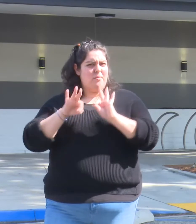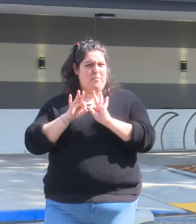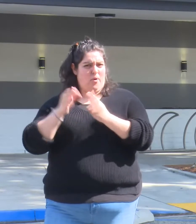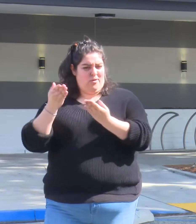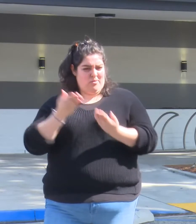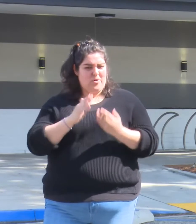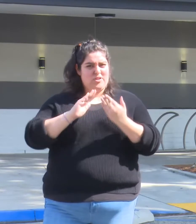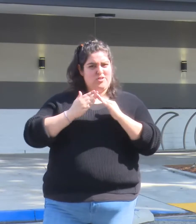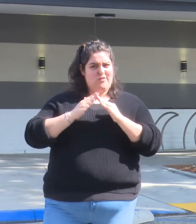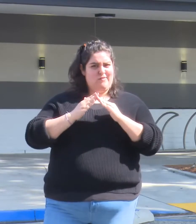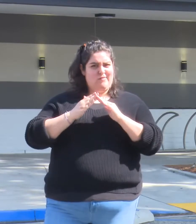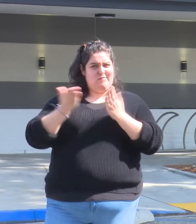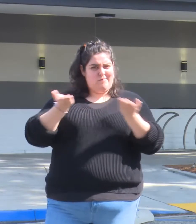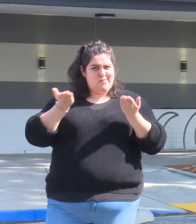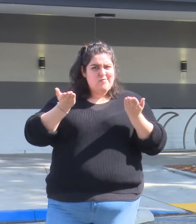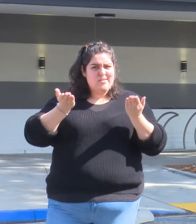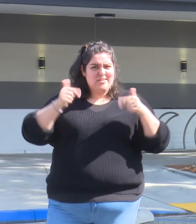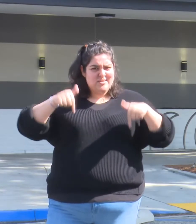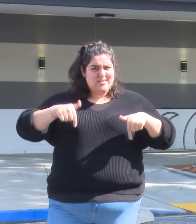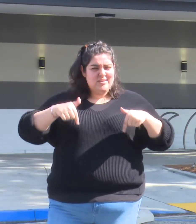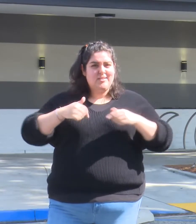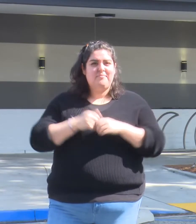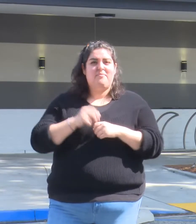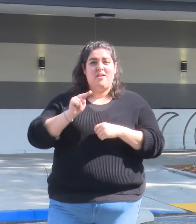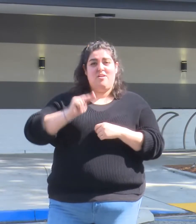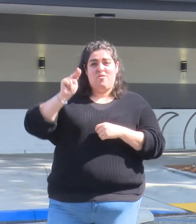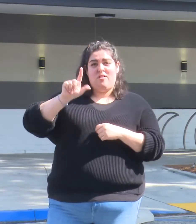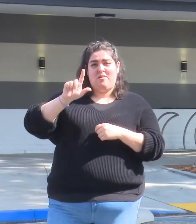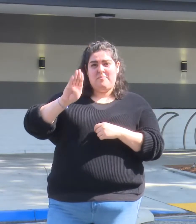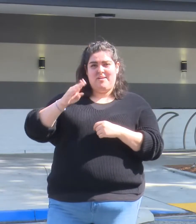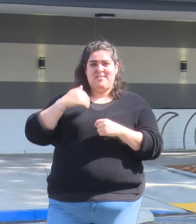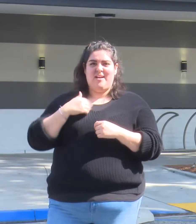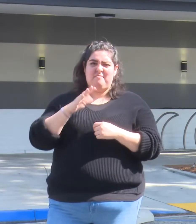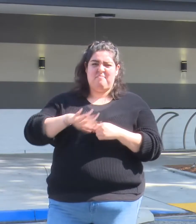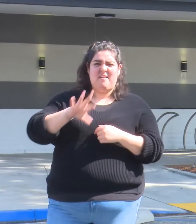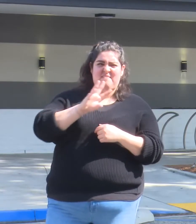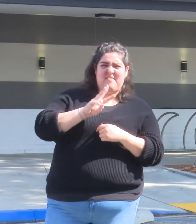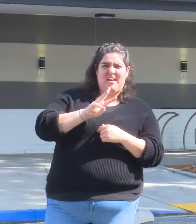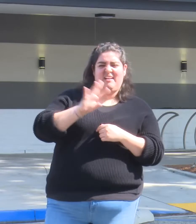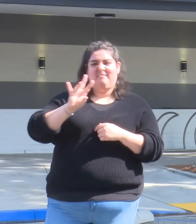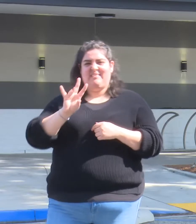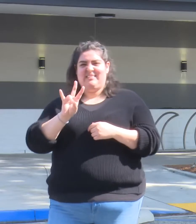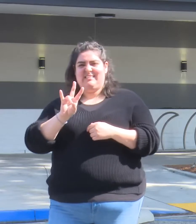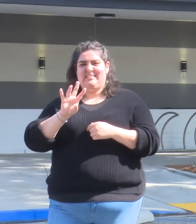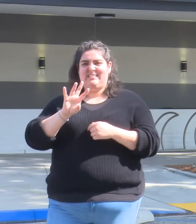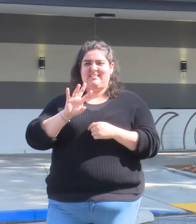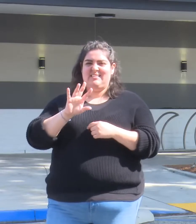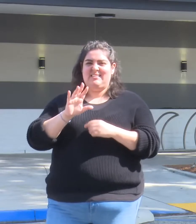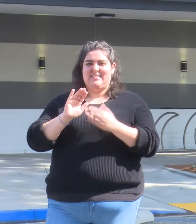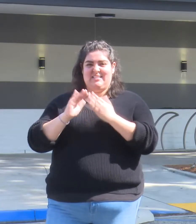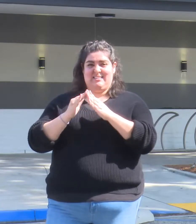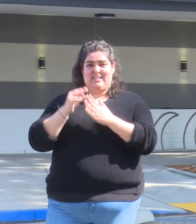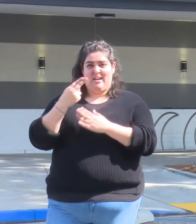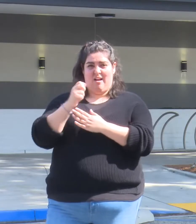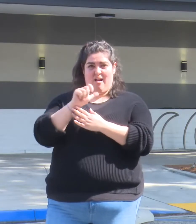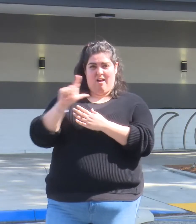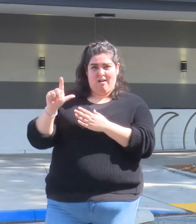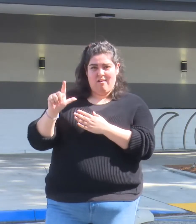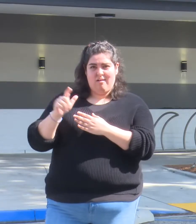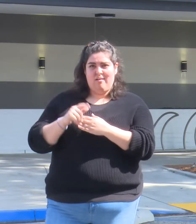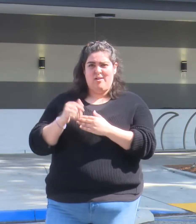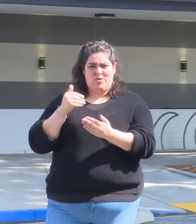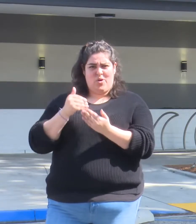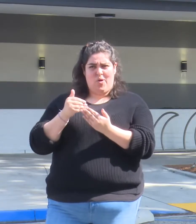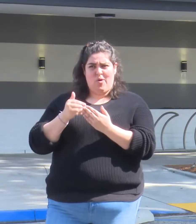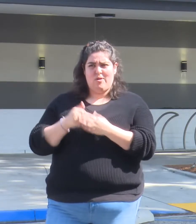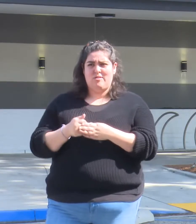people are? In North Long Beach, there are 5 or 6 city halls closer to us than our own. And so in many ways, Houghton Park is sort of